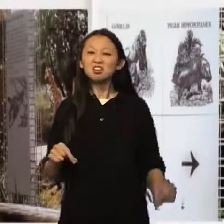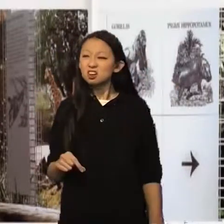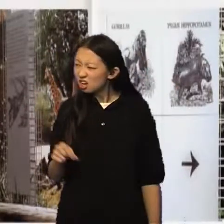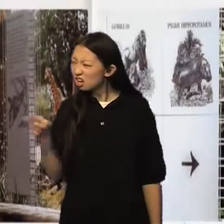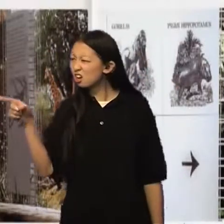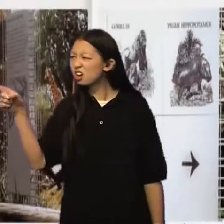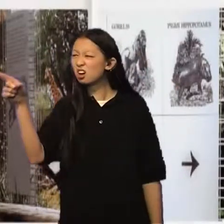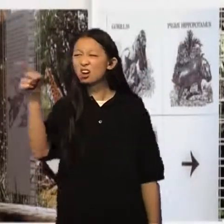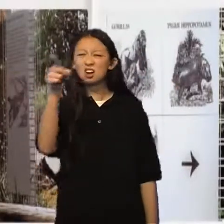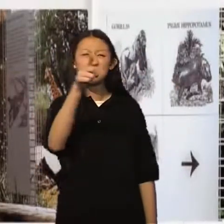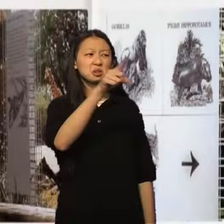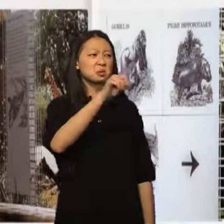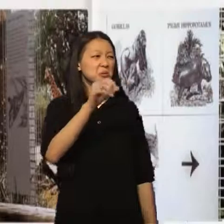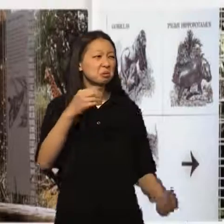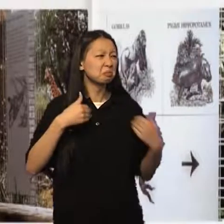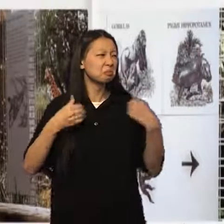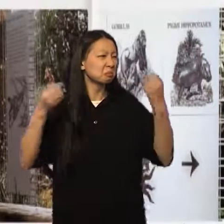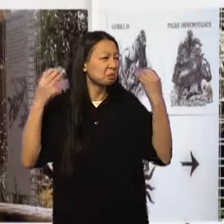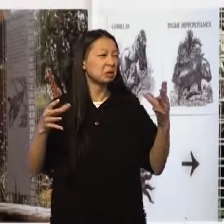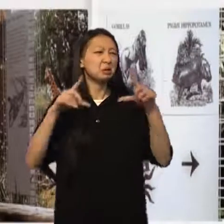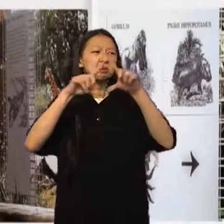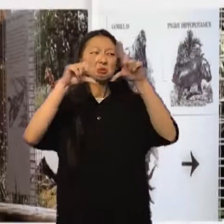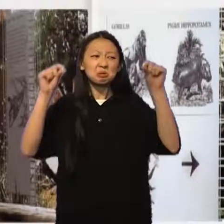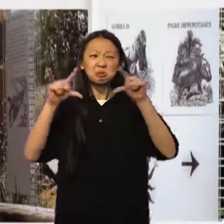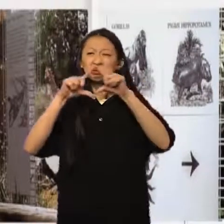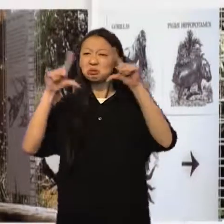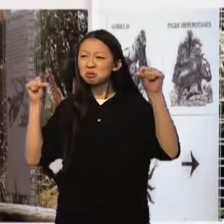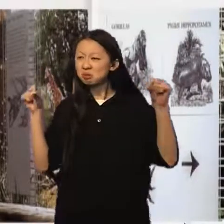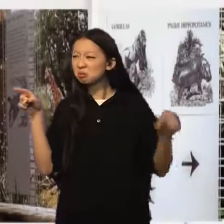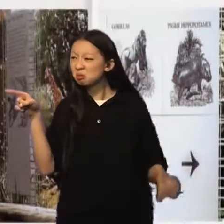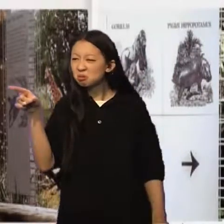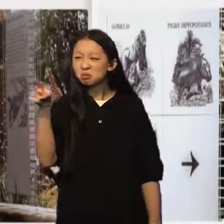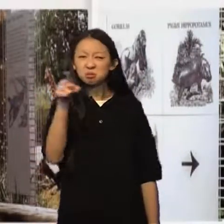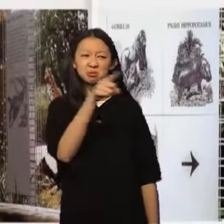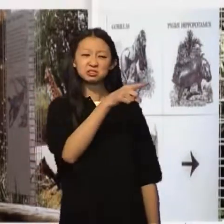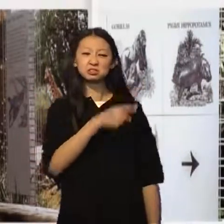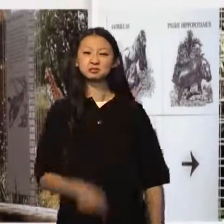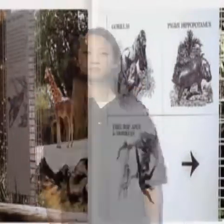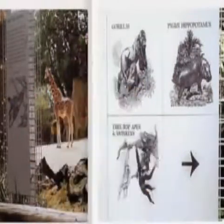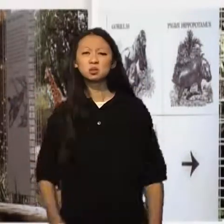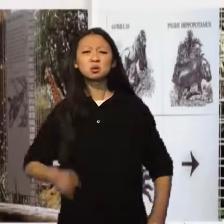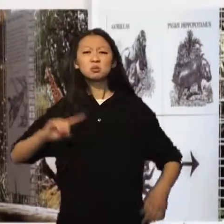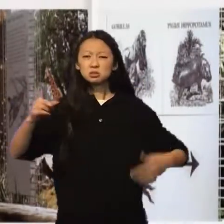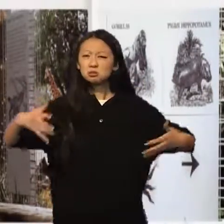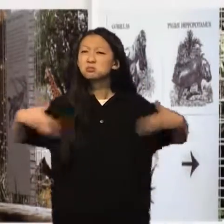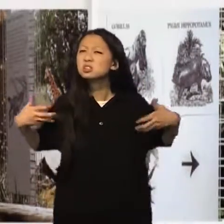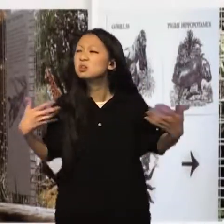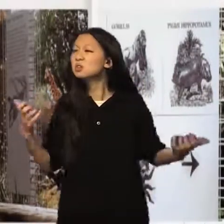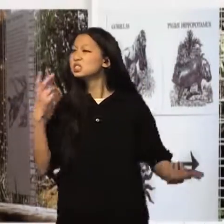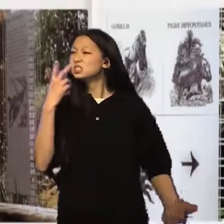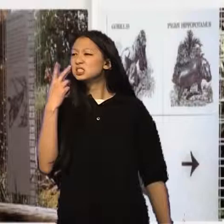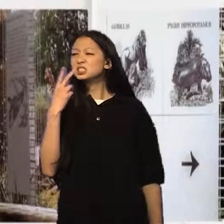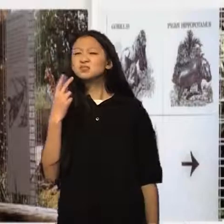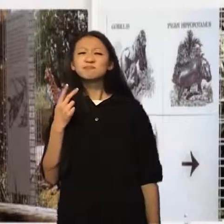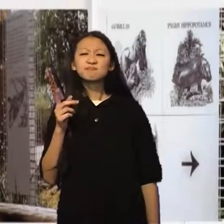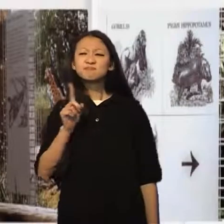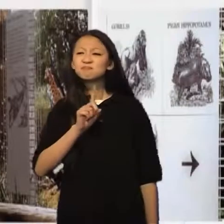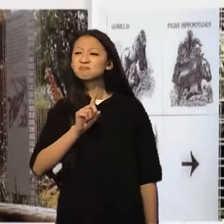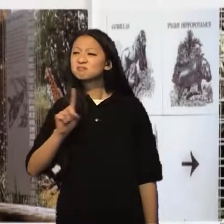She sees lots of signs. There are lots of signs at the zoo. The little girl wants to